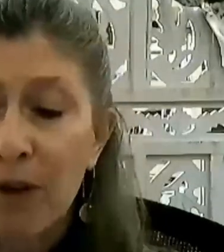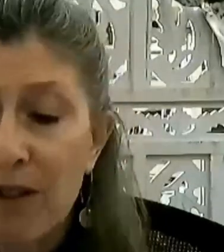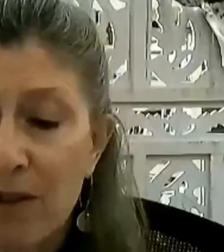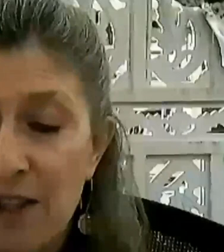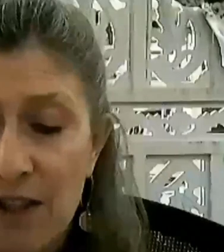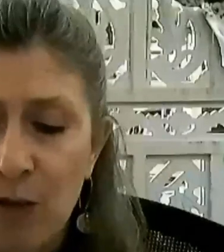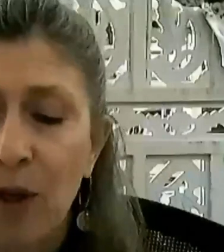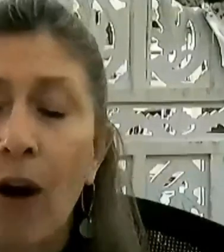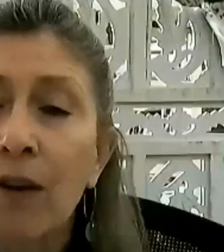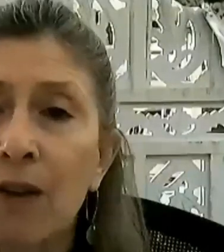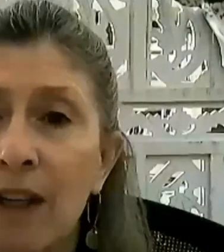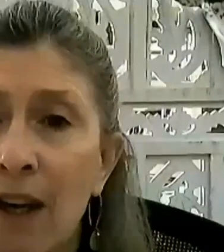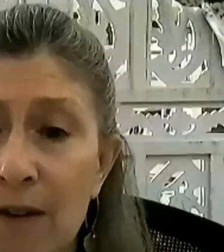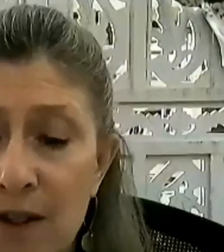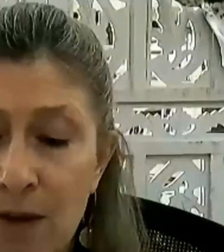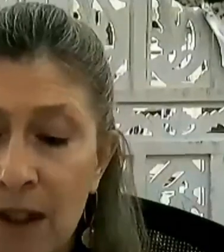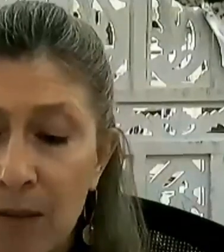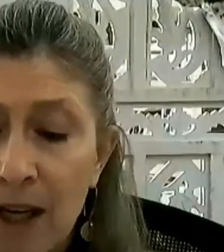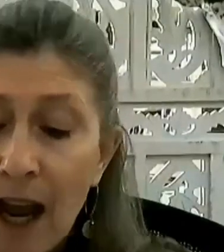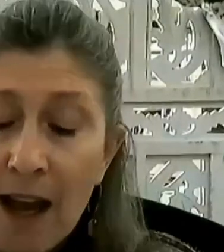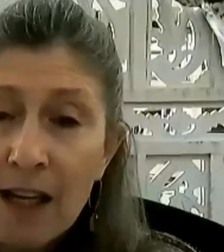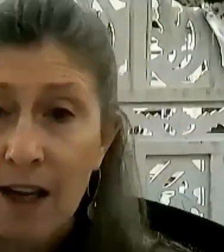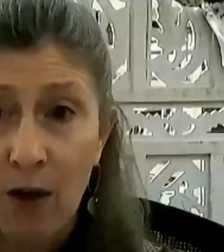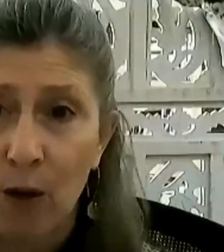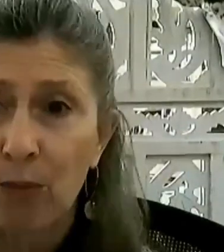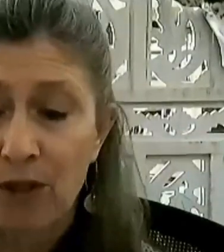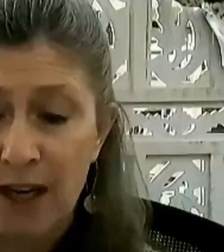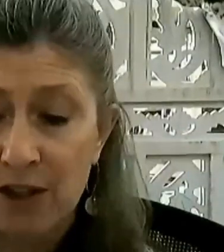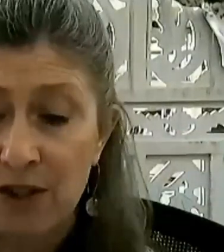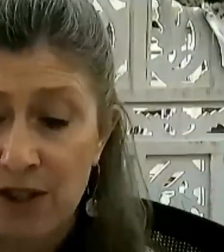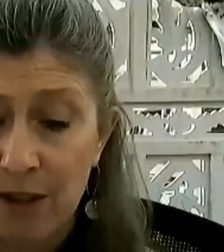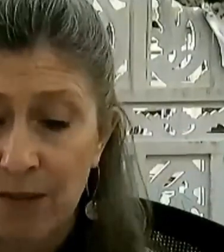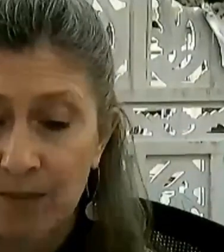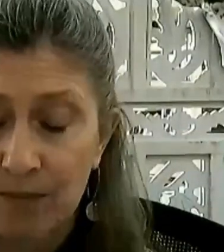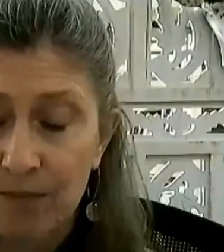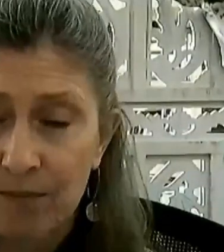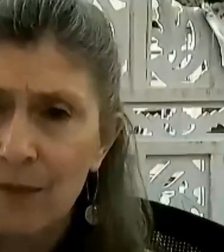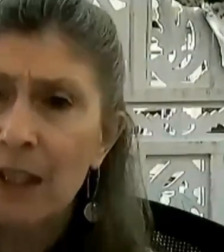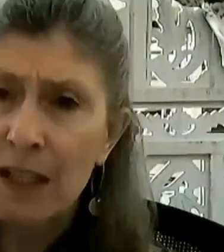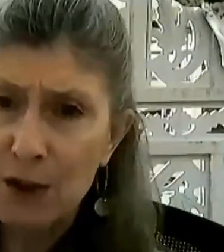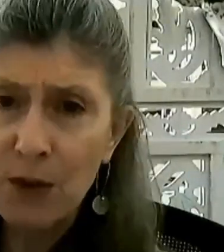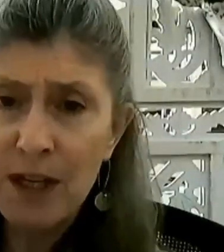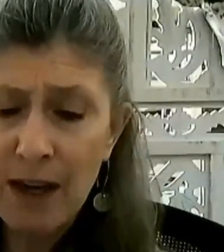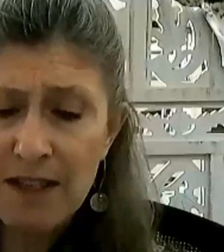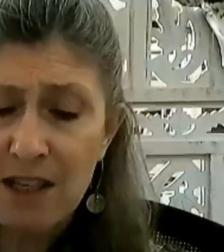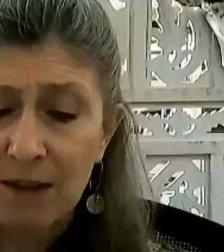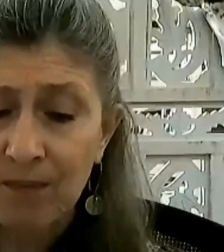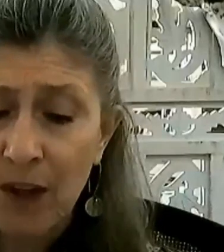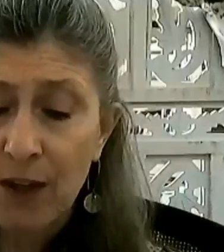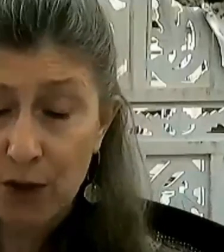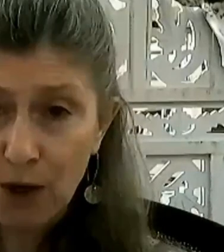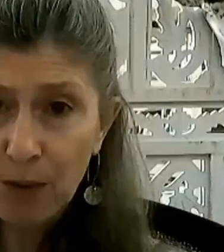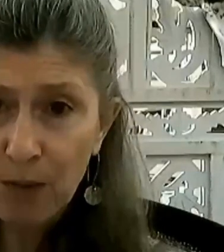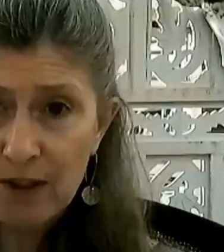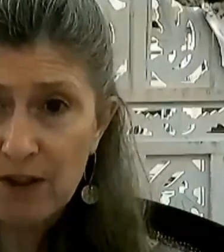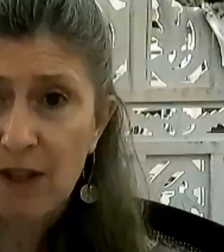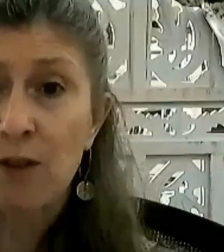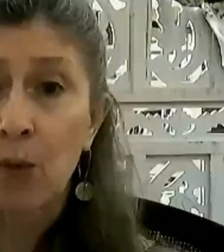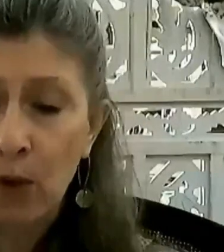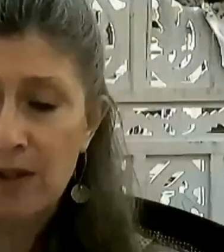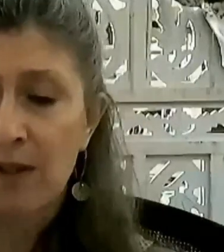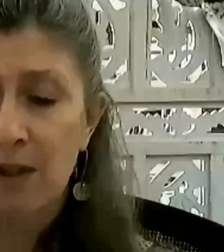under the Trump administration, there have been ongoing efforts to eliminate any and all protections here. In 2019, the